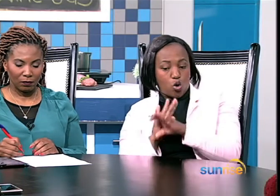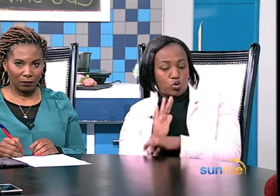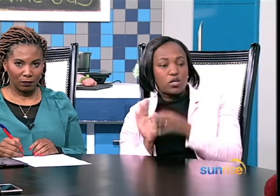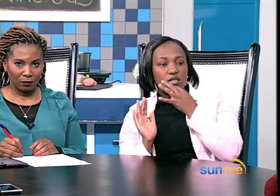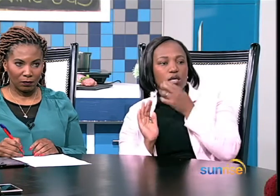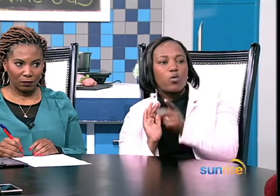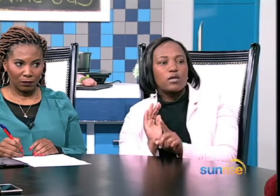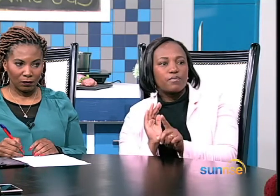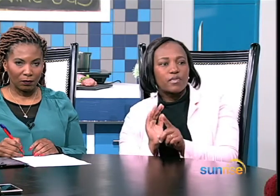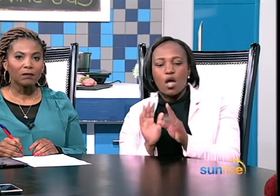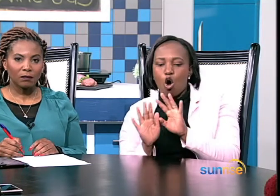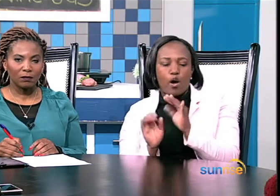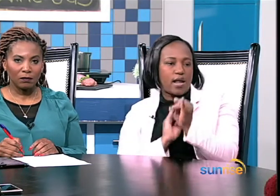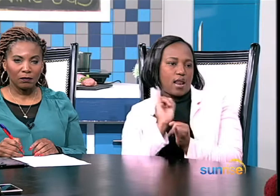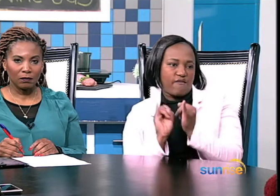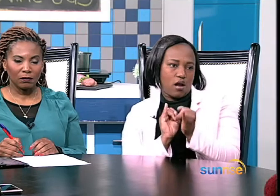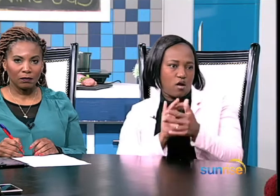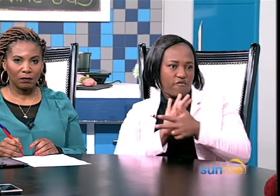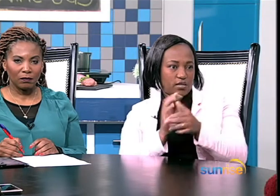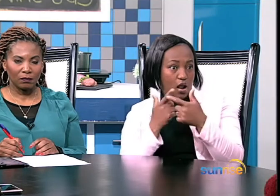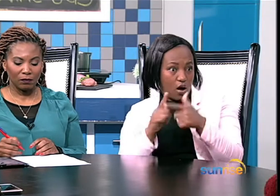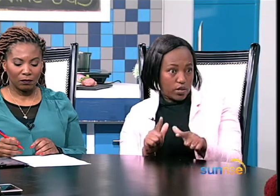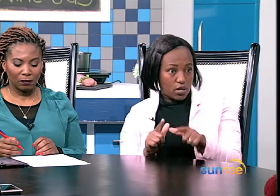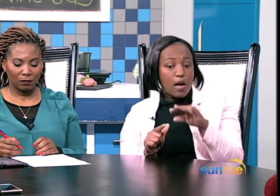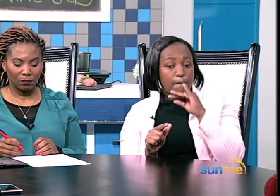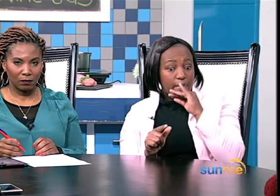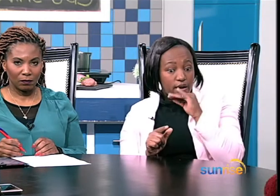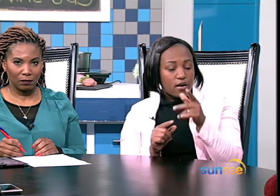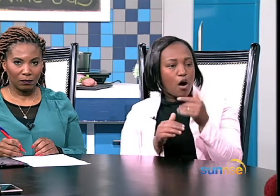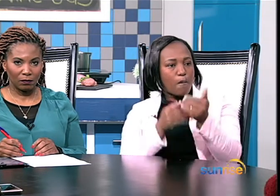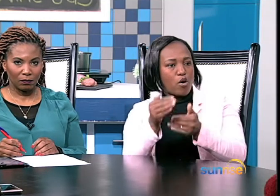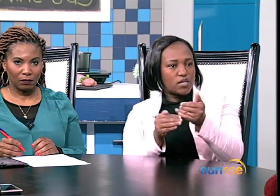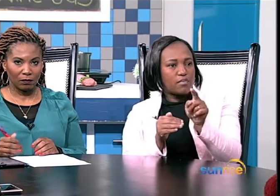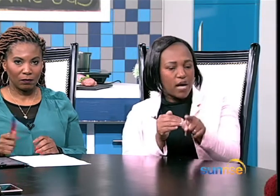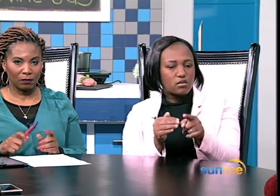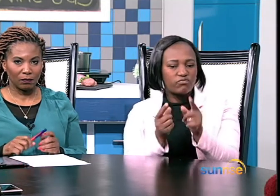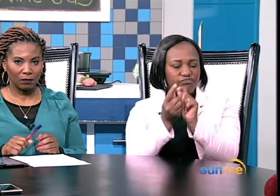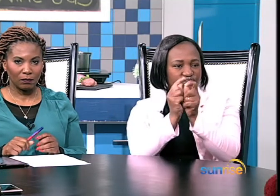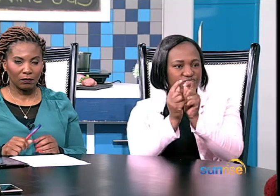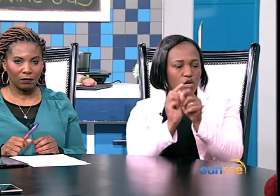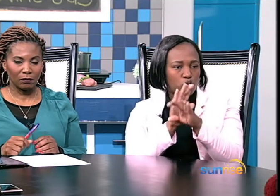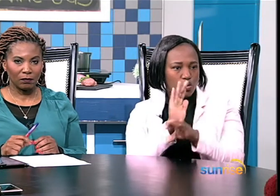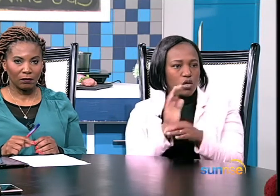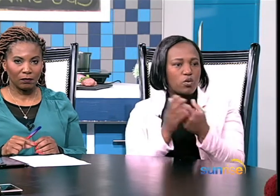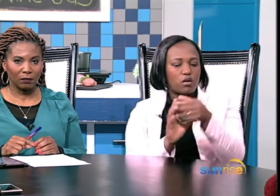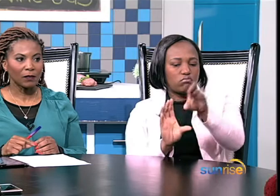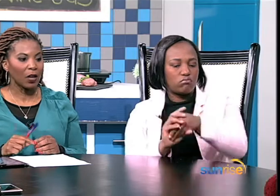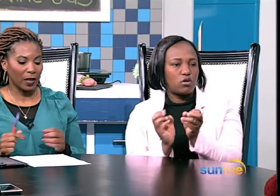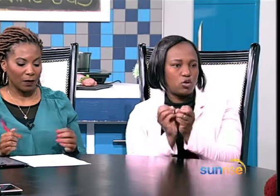only 11 official languages. So it must officially go through the process so that we include the 12th language. Okay. Official